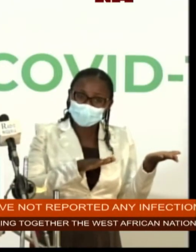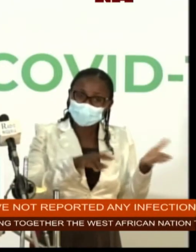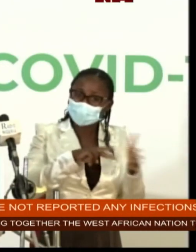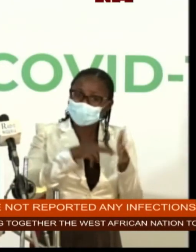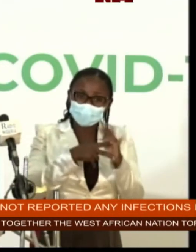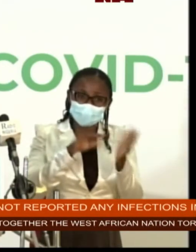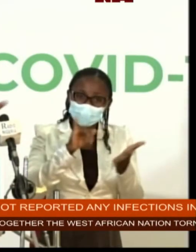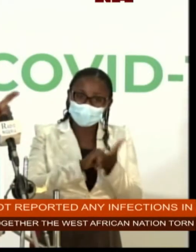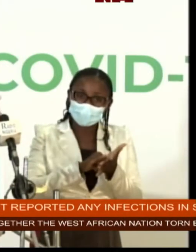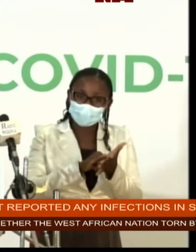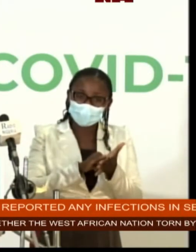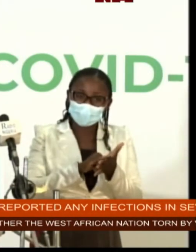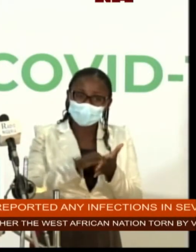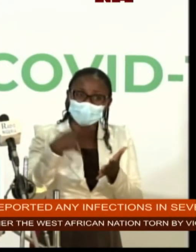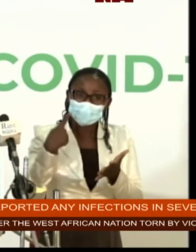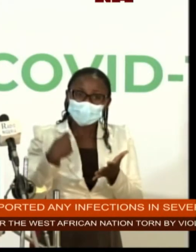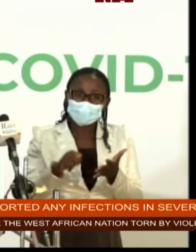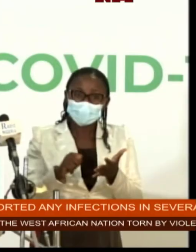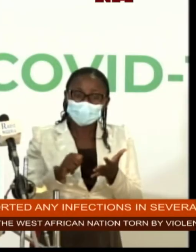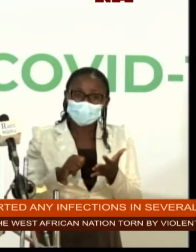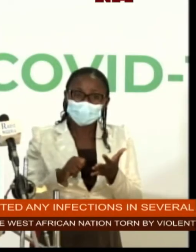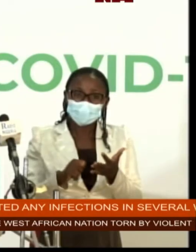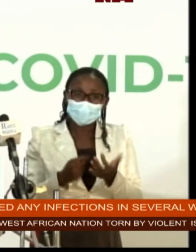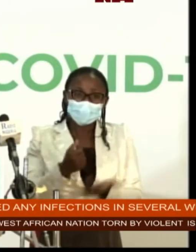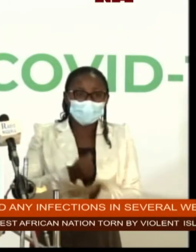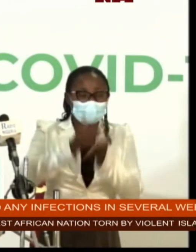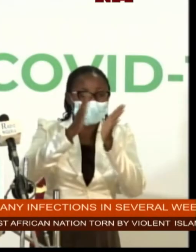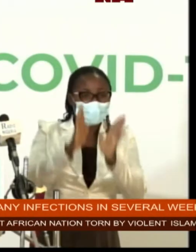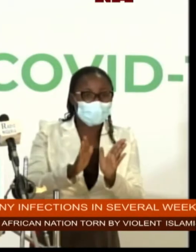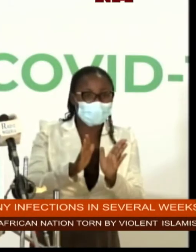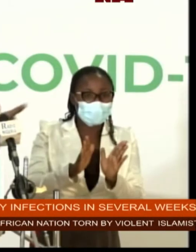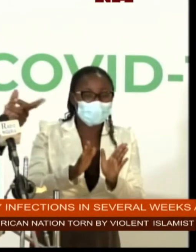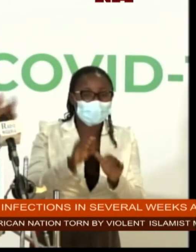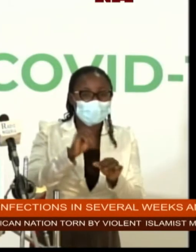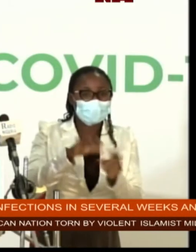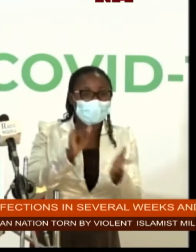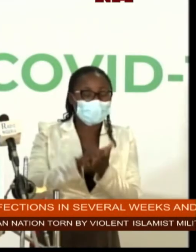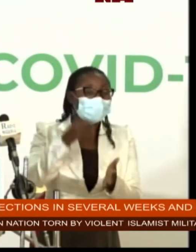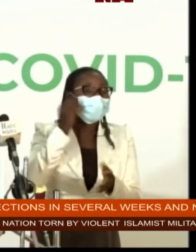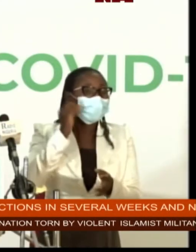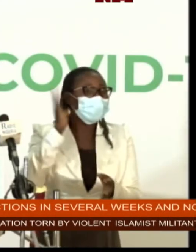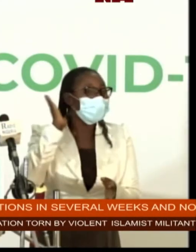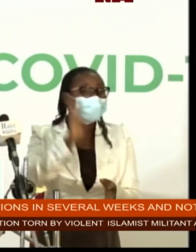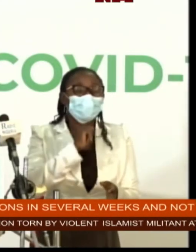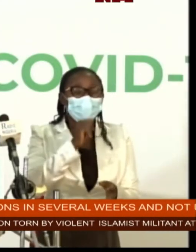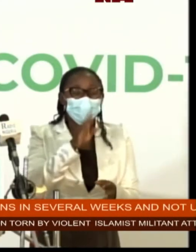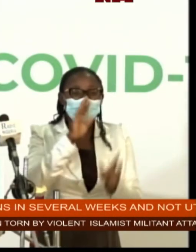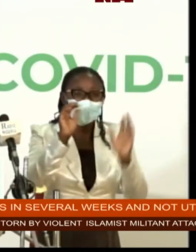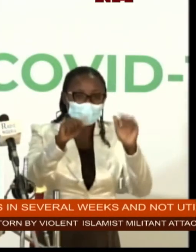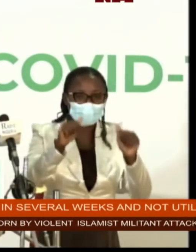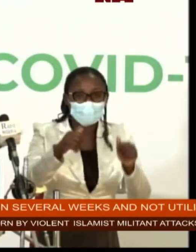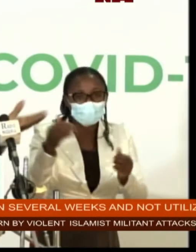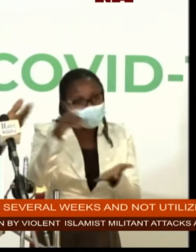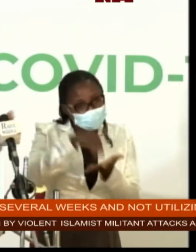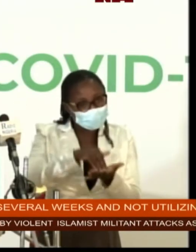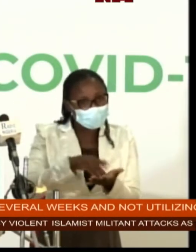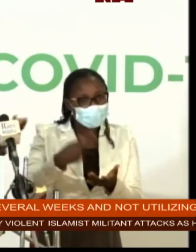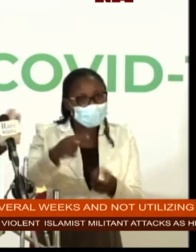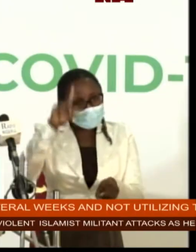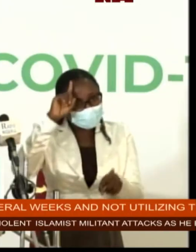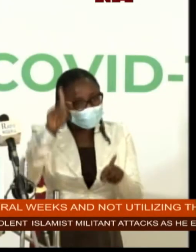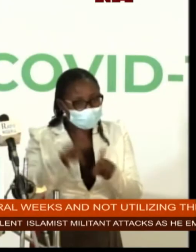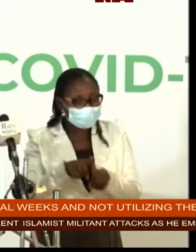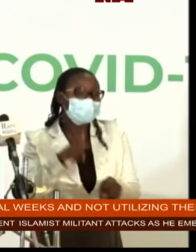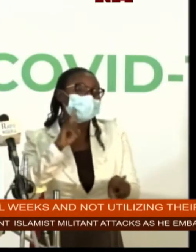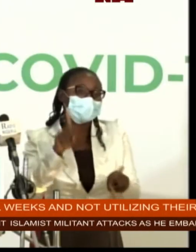means that a breadwinner in a home might not be available. A mother to care for children would not be available. A brother, a